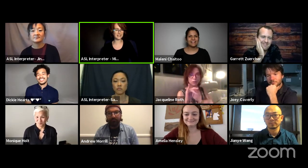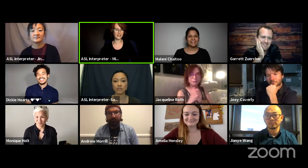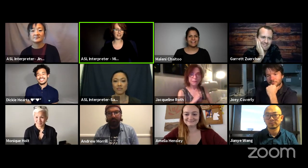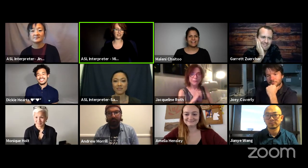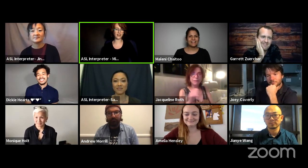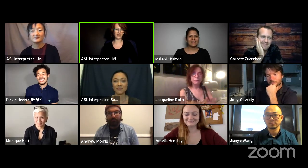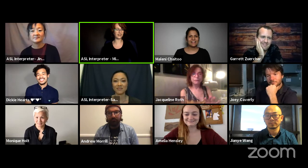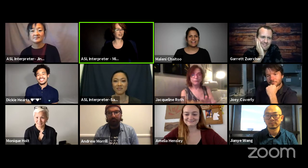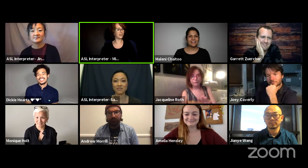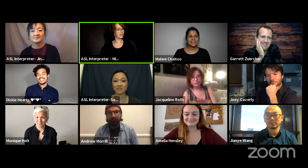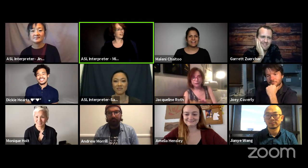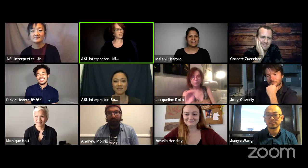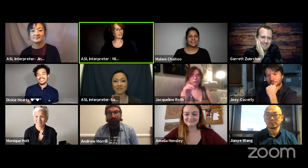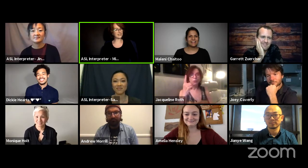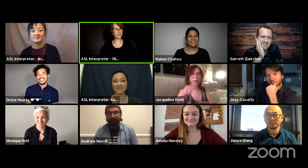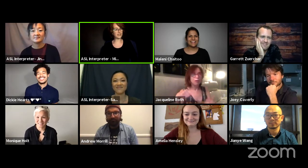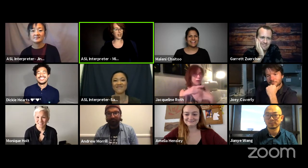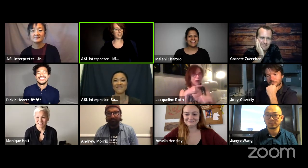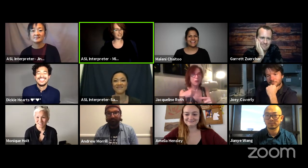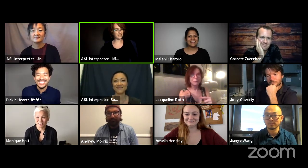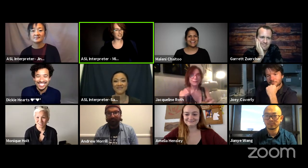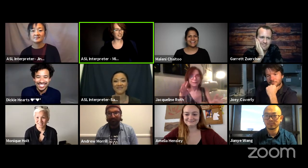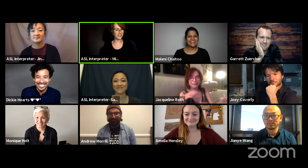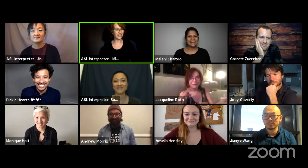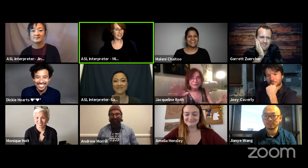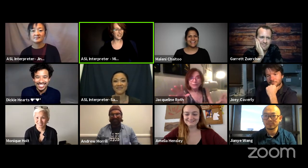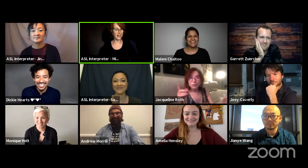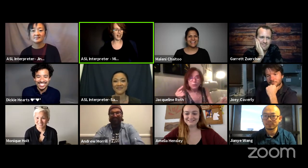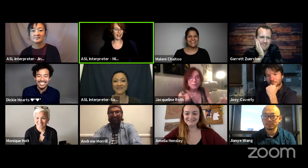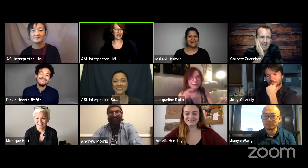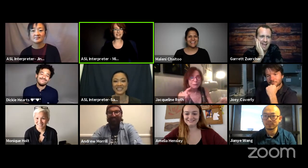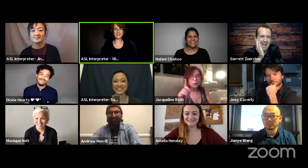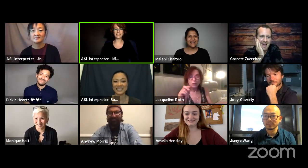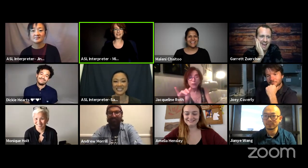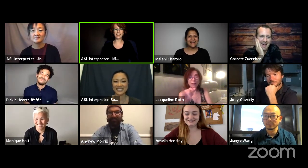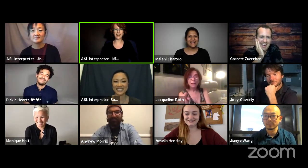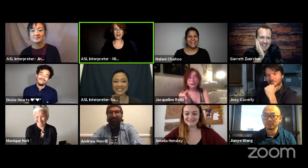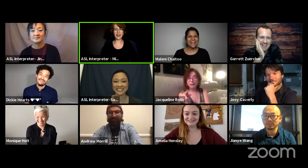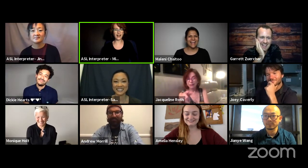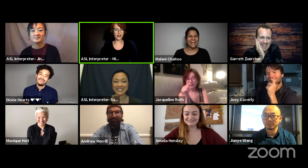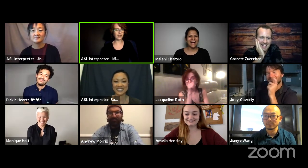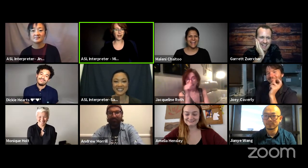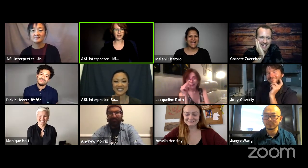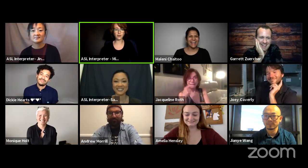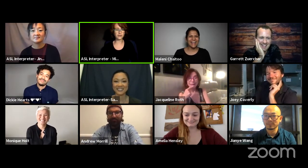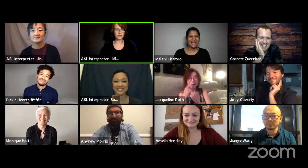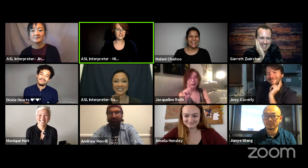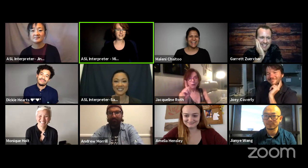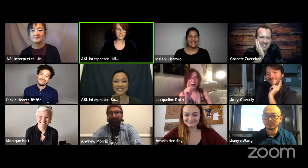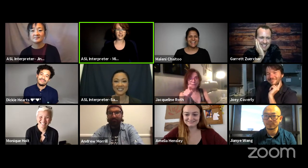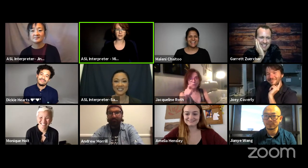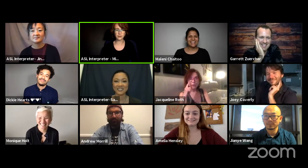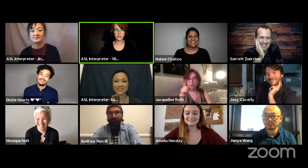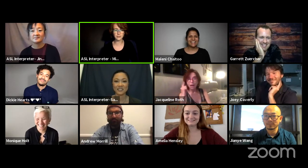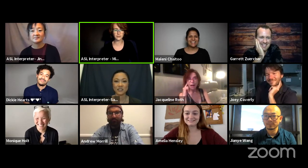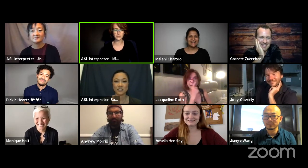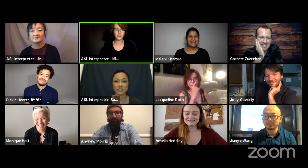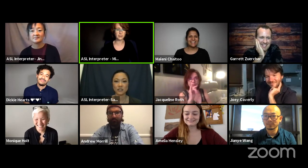myself, it's a challenge. And And I'm all constantly checking, what am I supposed to do?